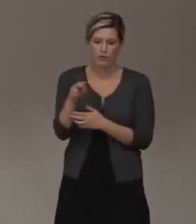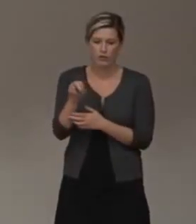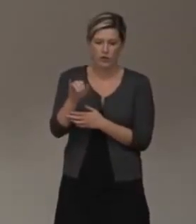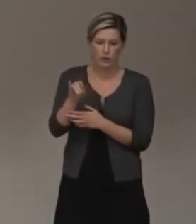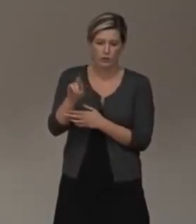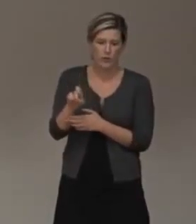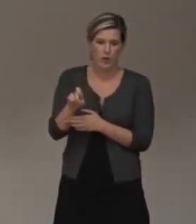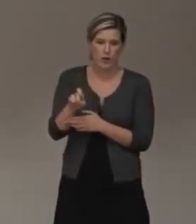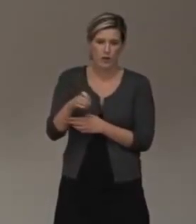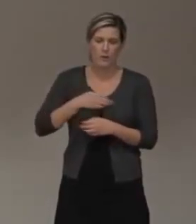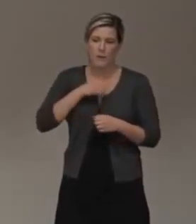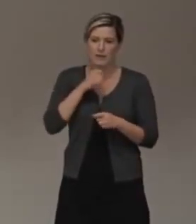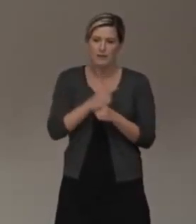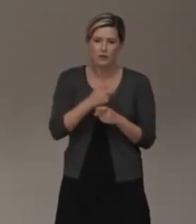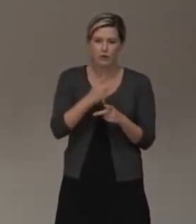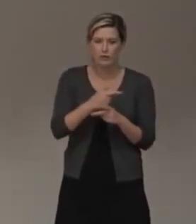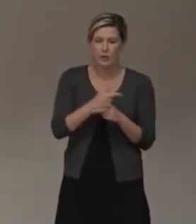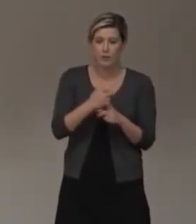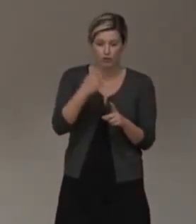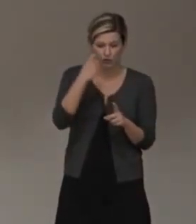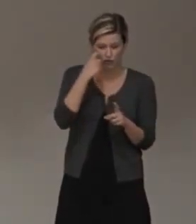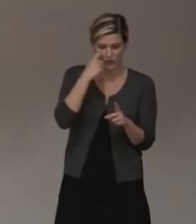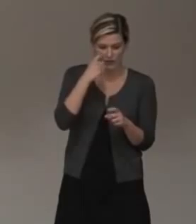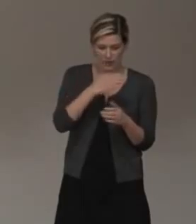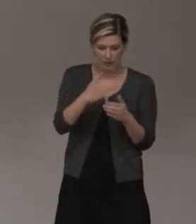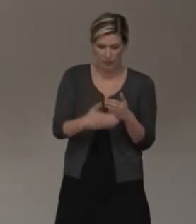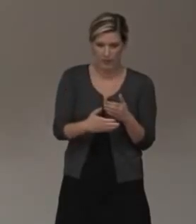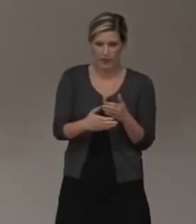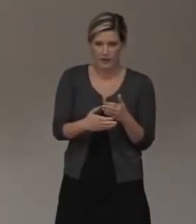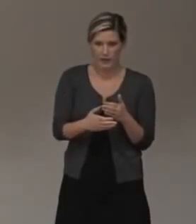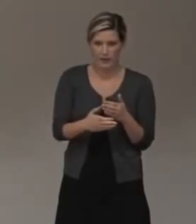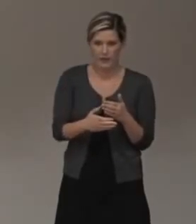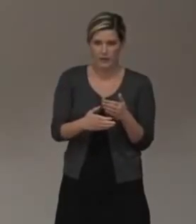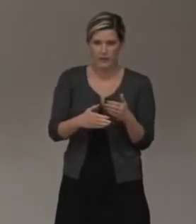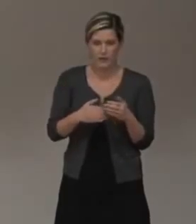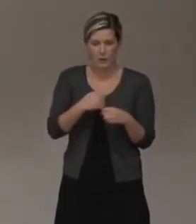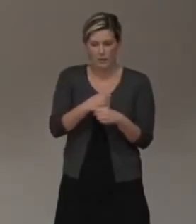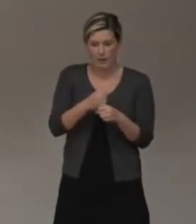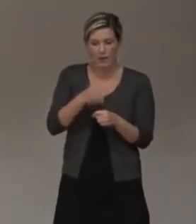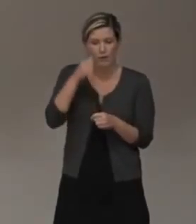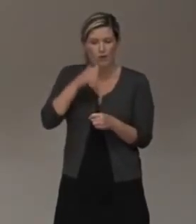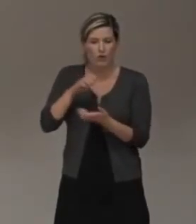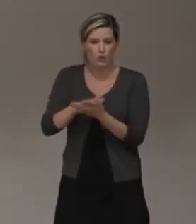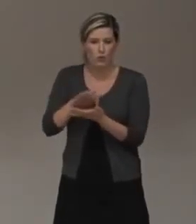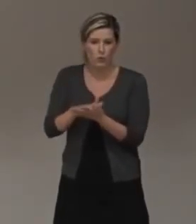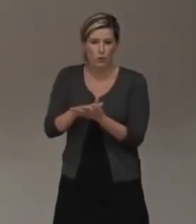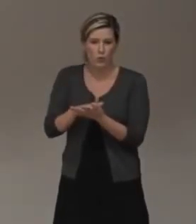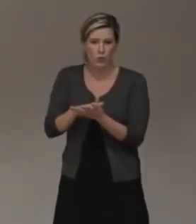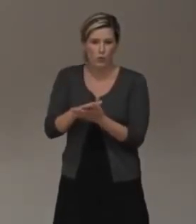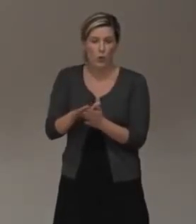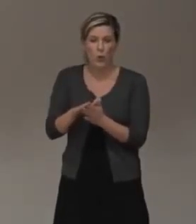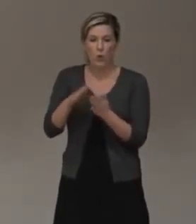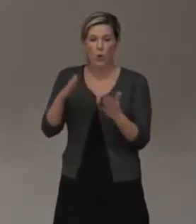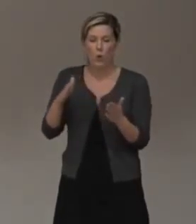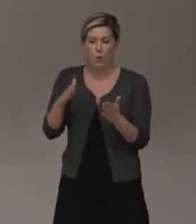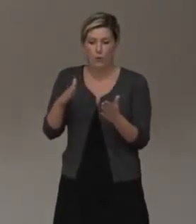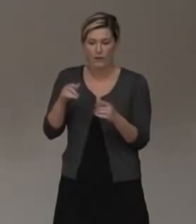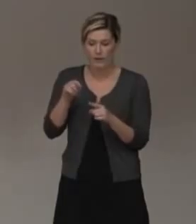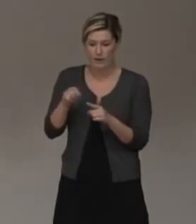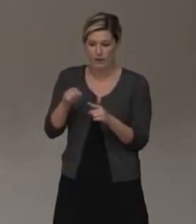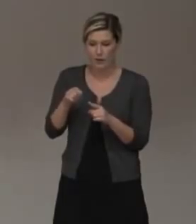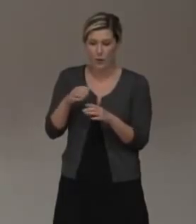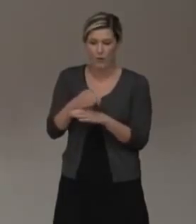My Sister's Keeper has most recently completed the construction of a girls' school that opened to more than